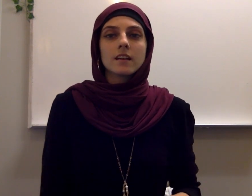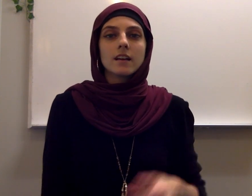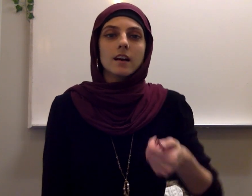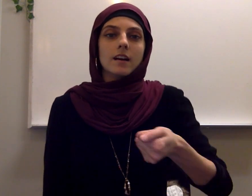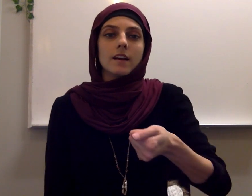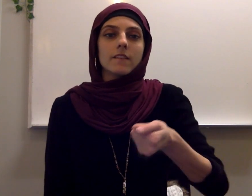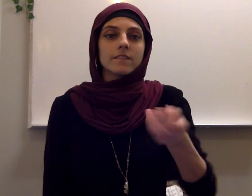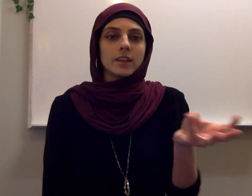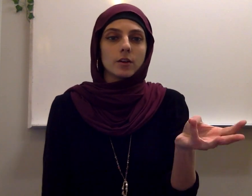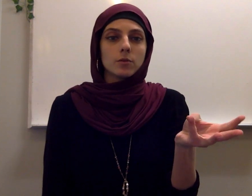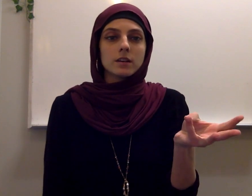A few